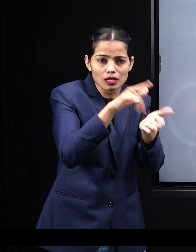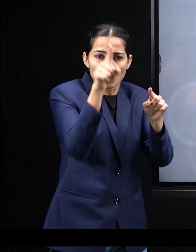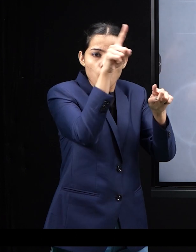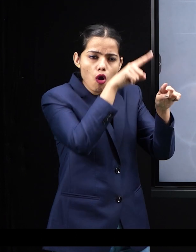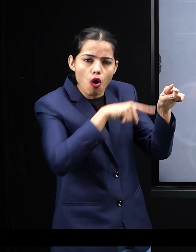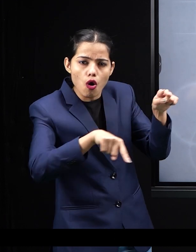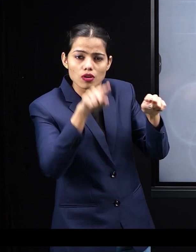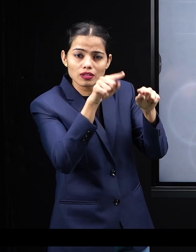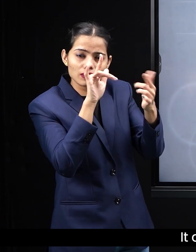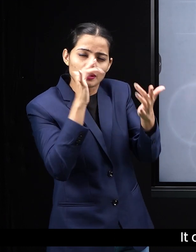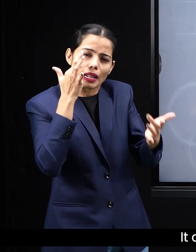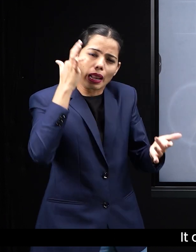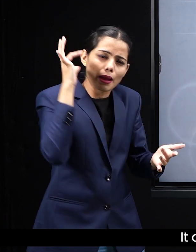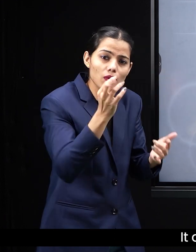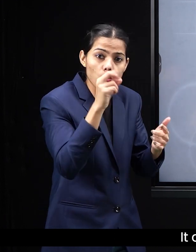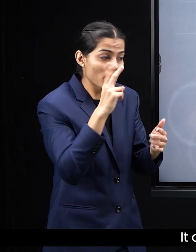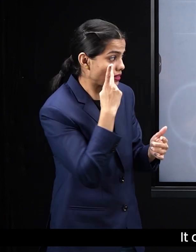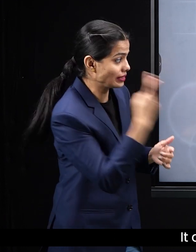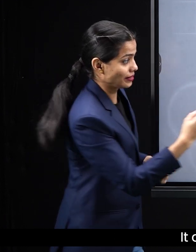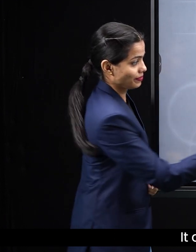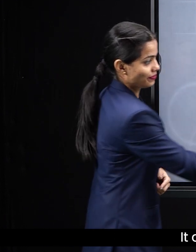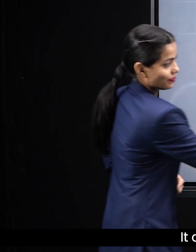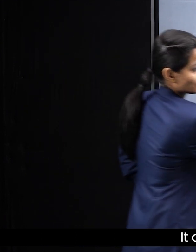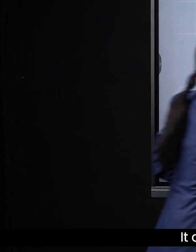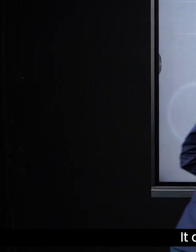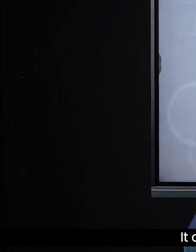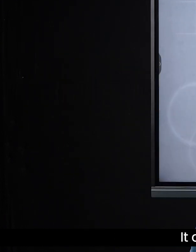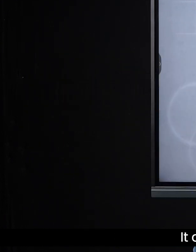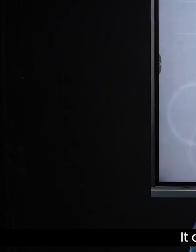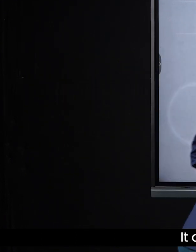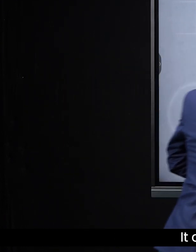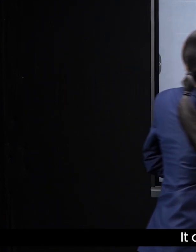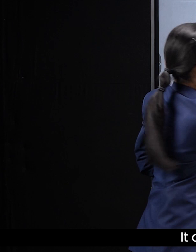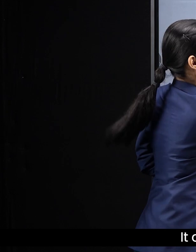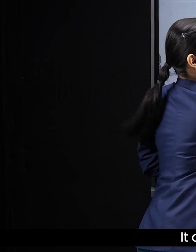the circle. It could be the major or minor sector.